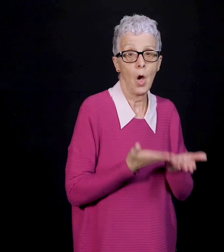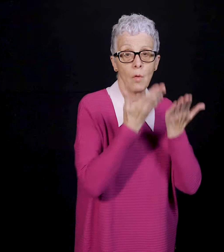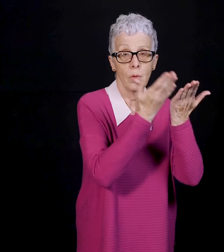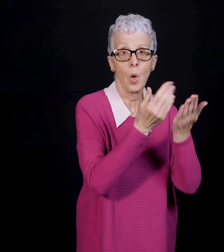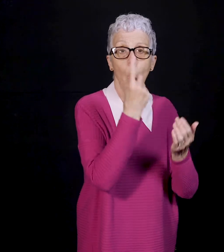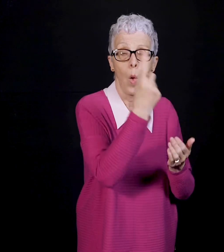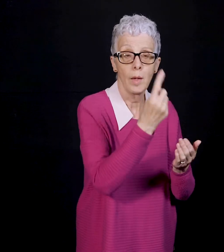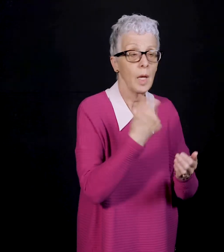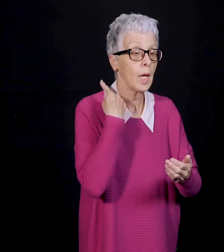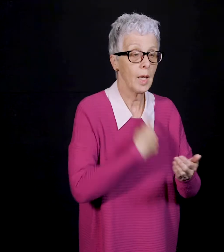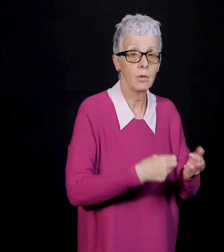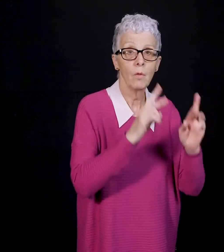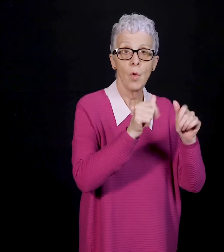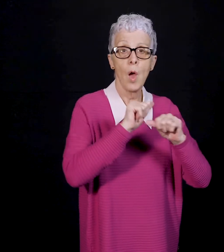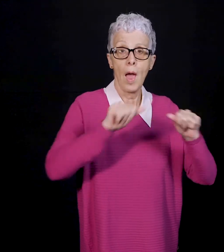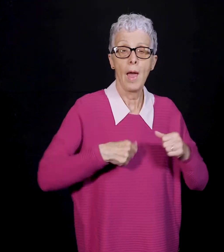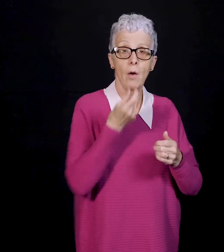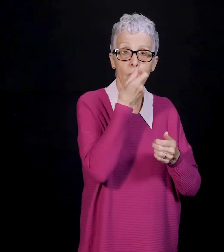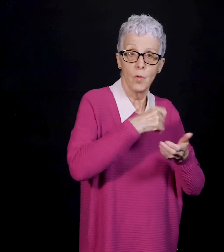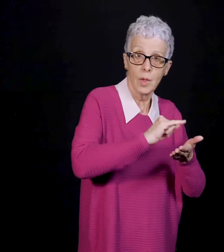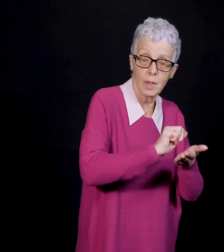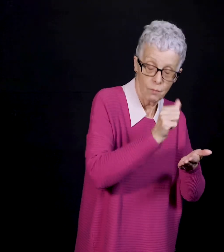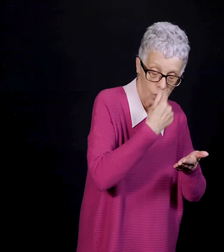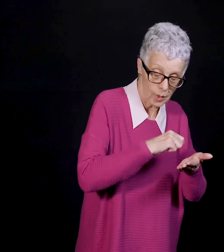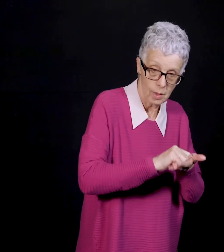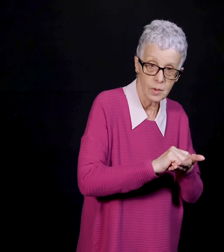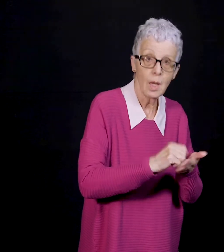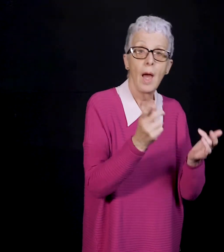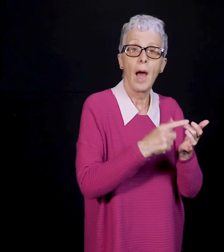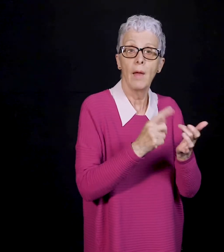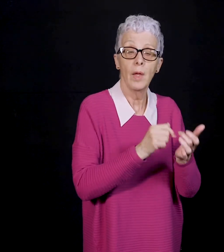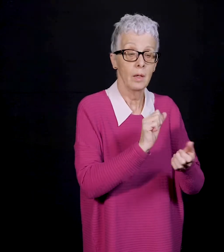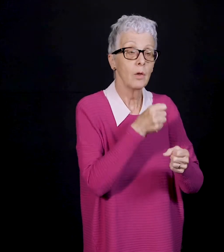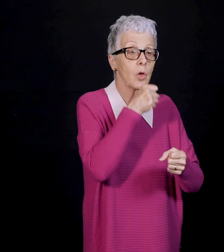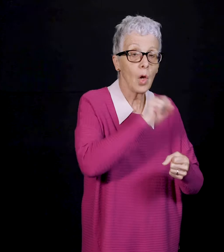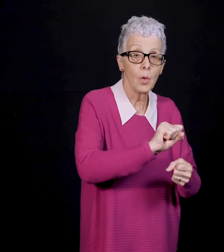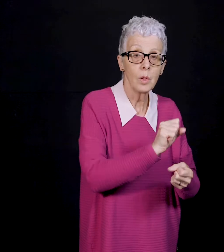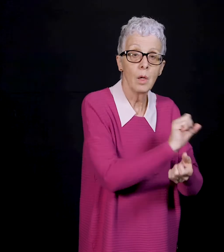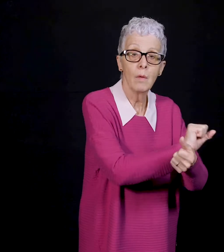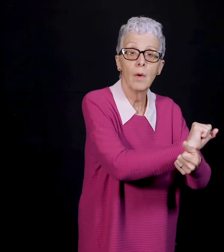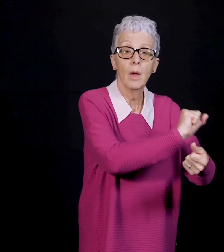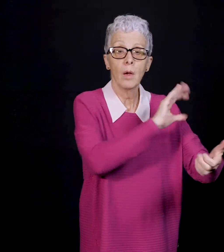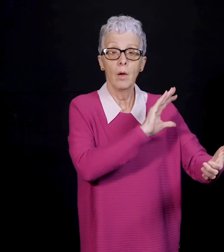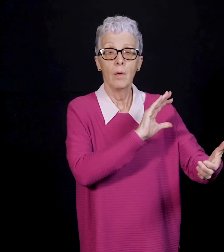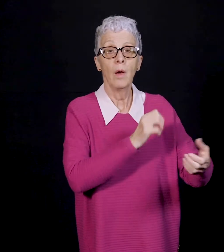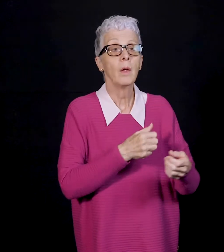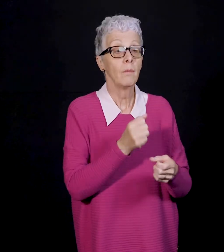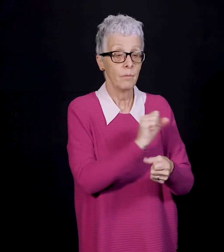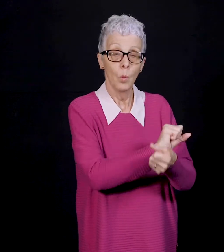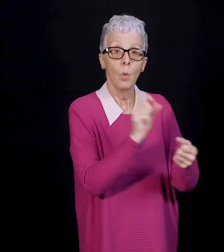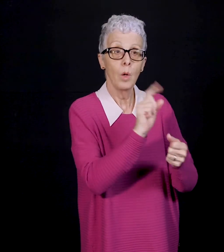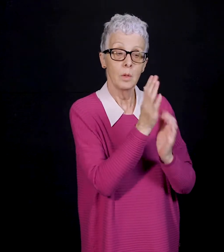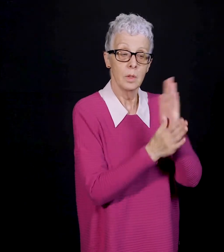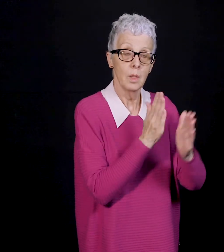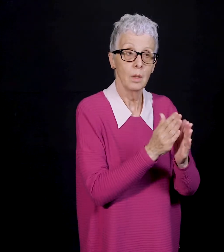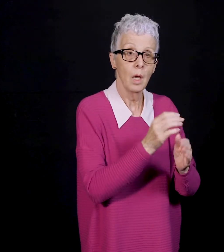one that was offered up for our forgiveness who lost its life. And there was the one that was offered up for God's forgetfulness.